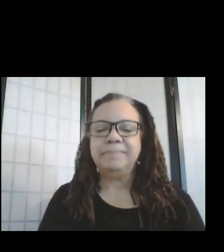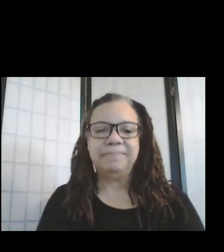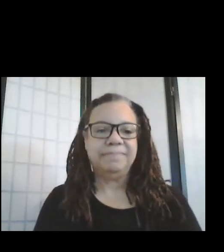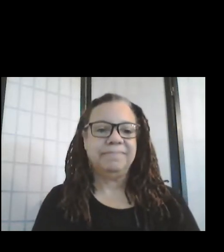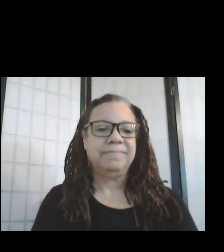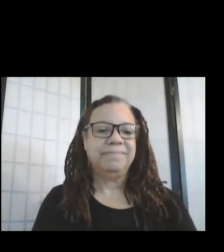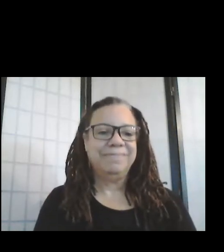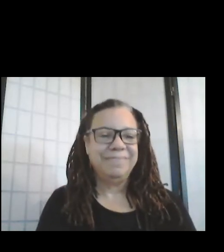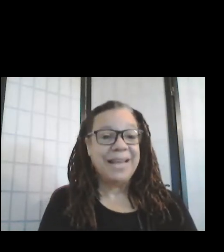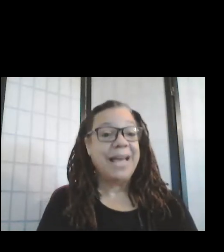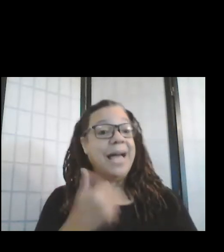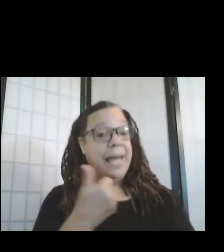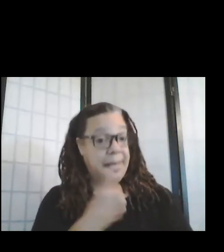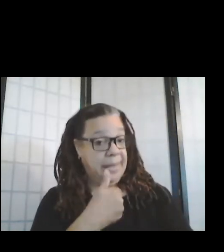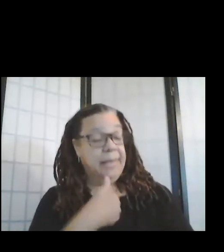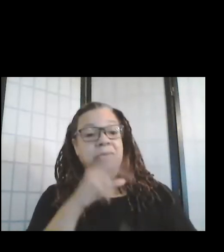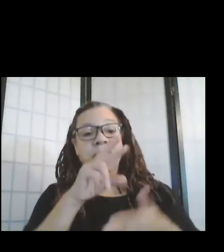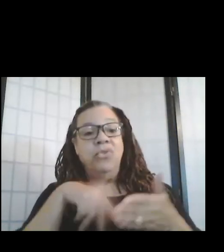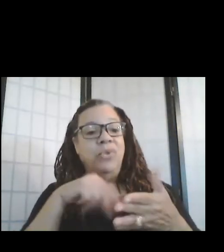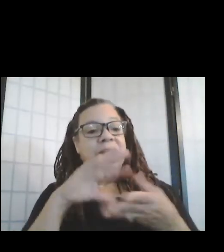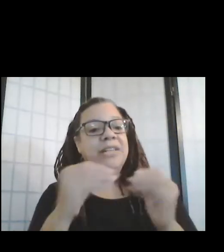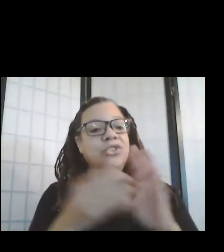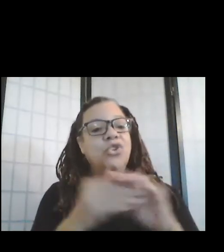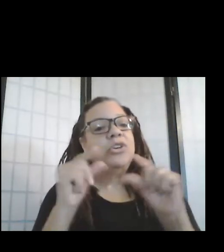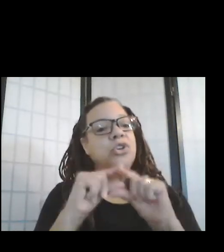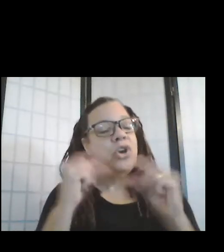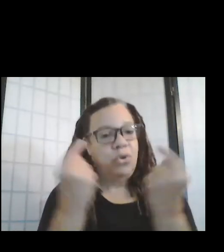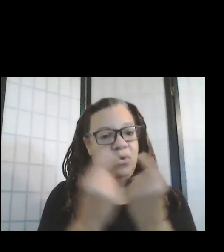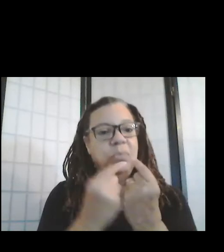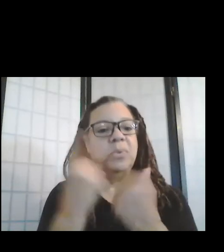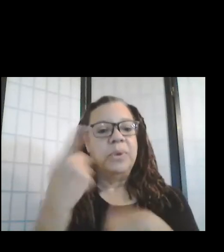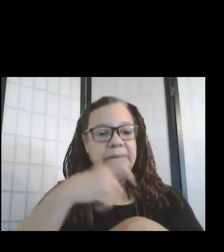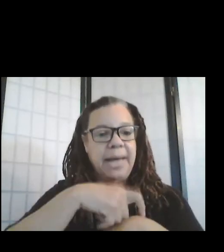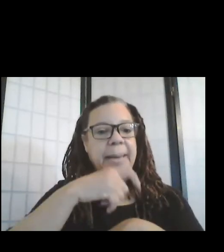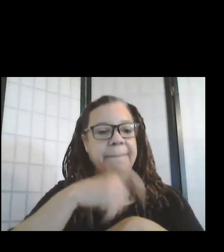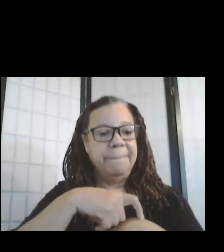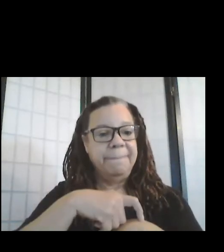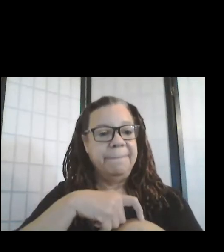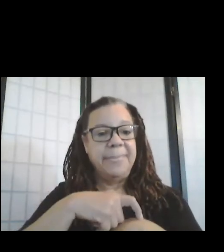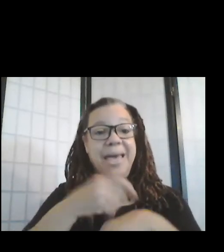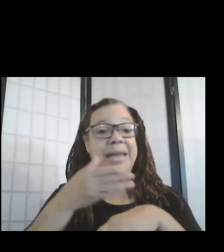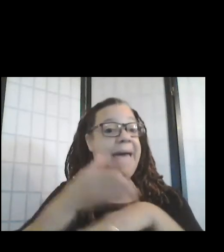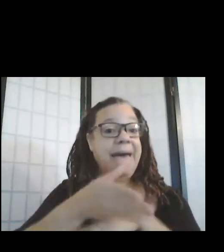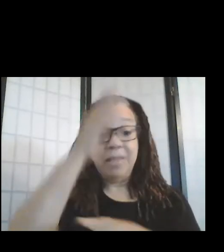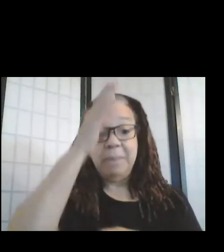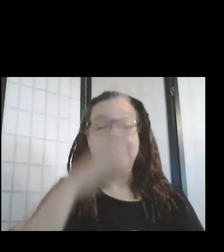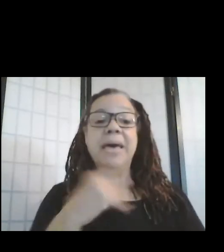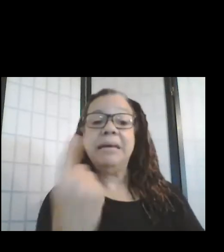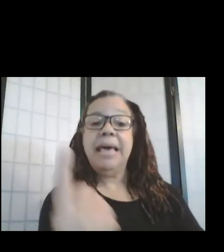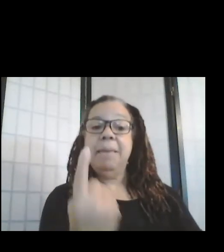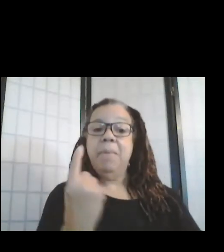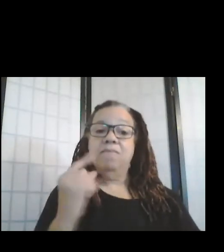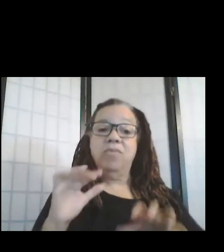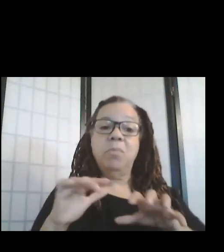I had read that story to a group once, and afterwards, a gentleman from the audience came up